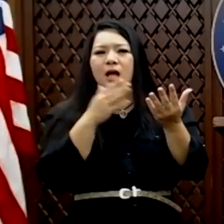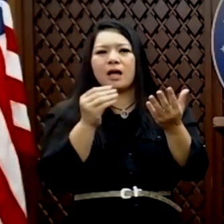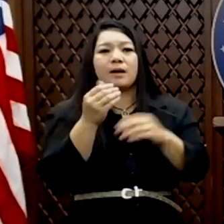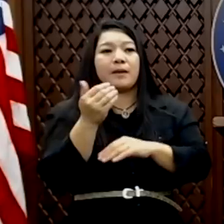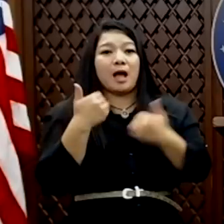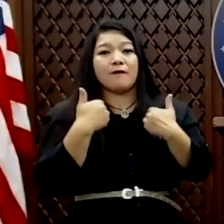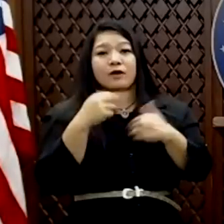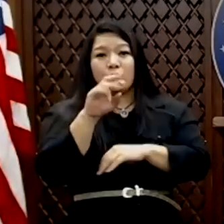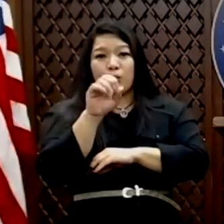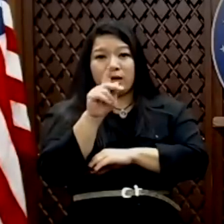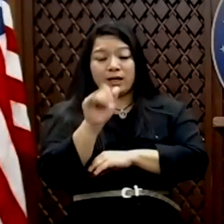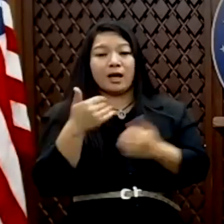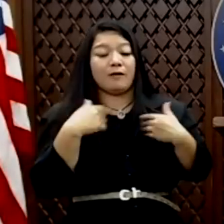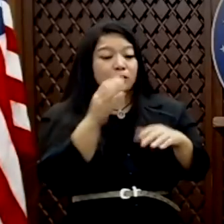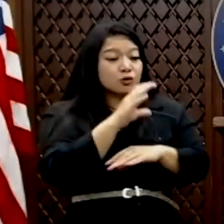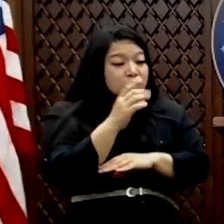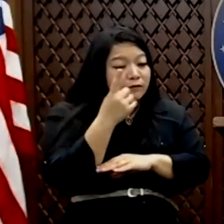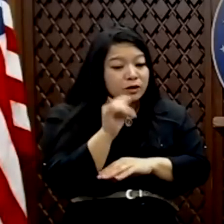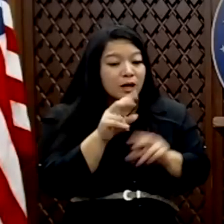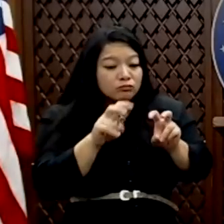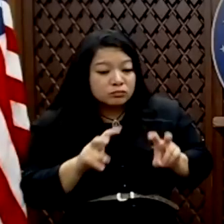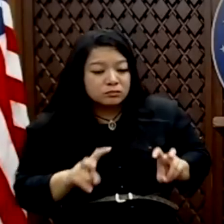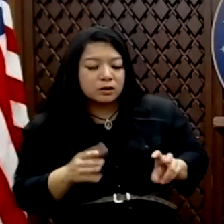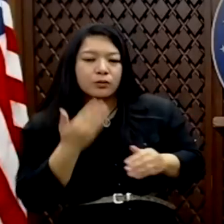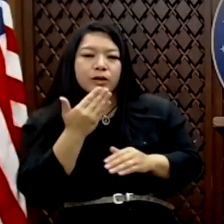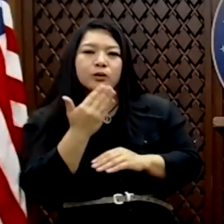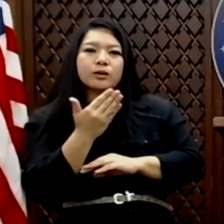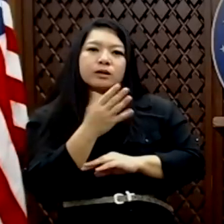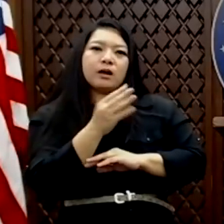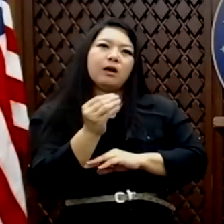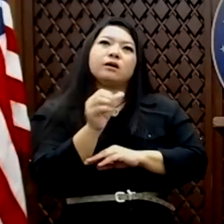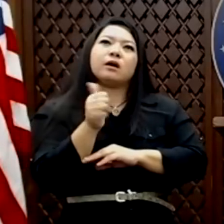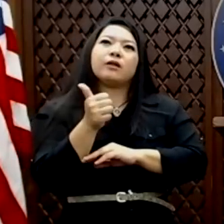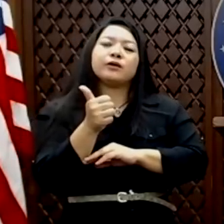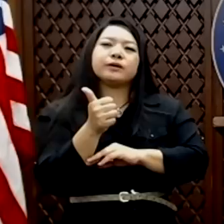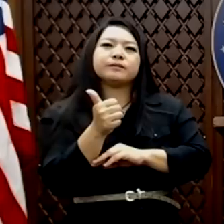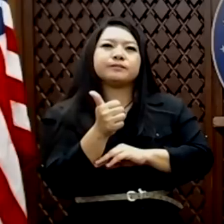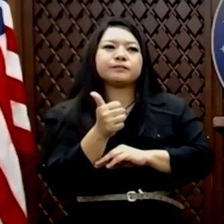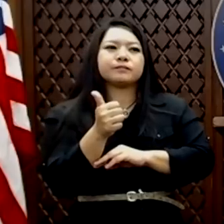who has been tracking this, he's been really good, and other